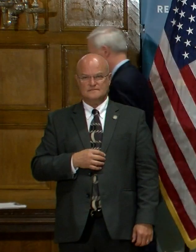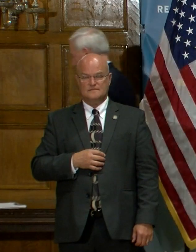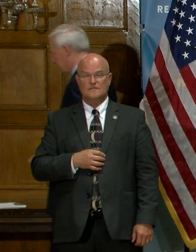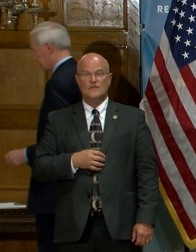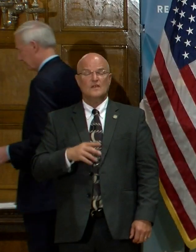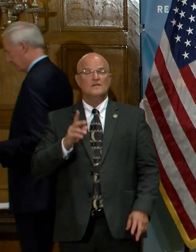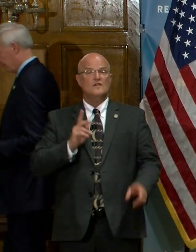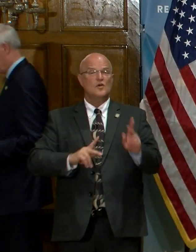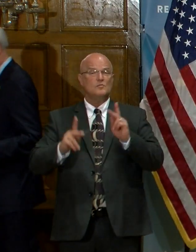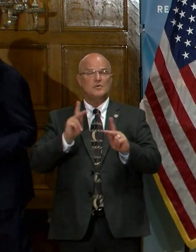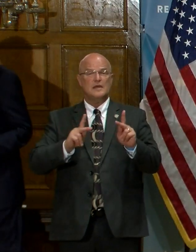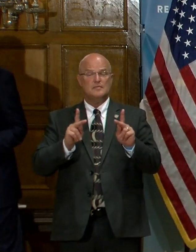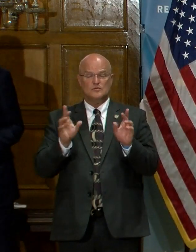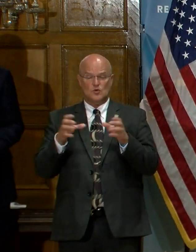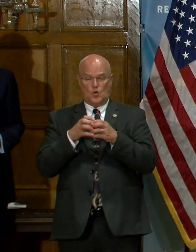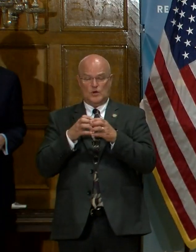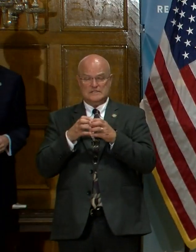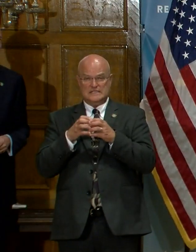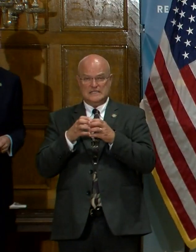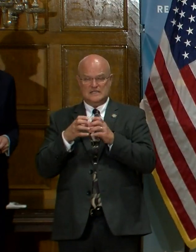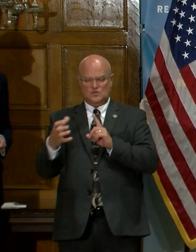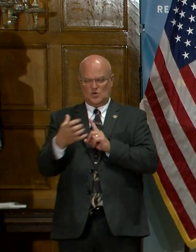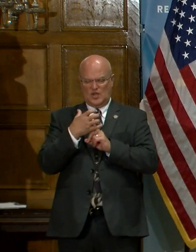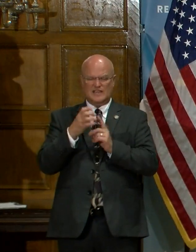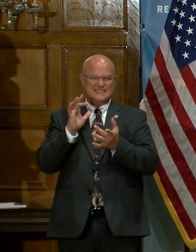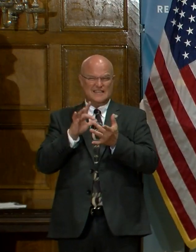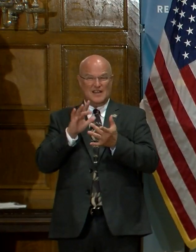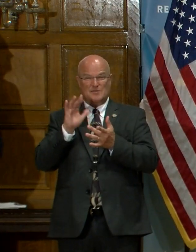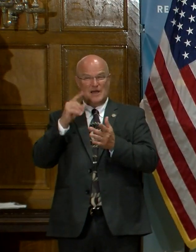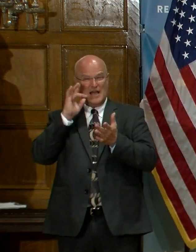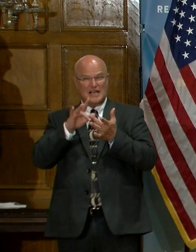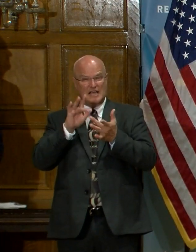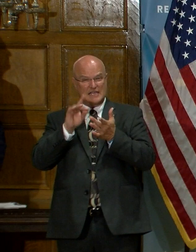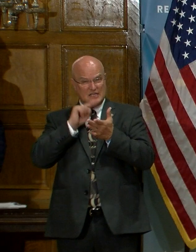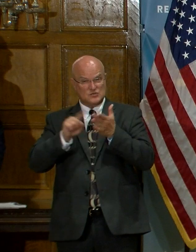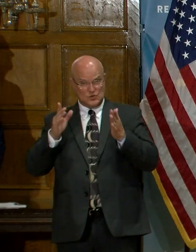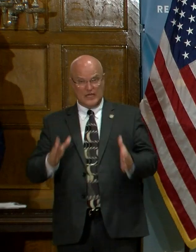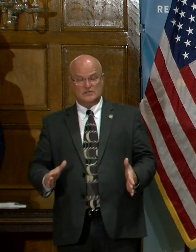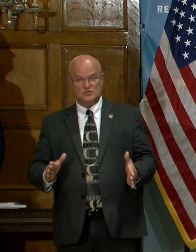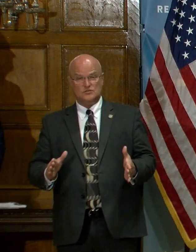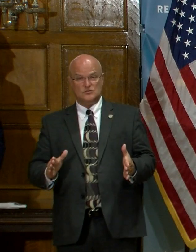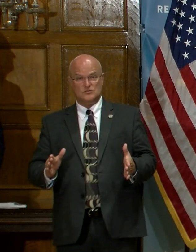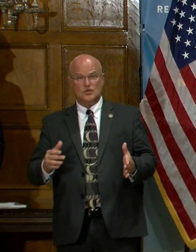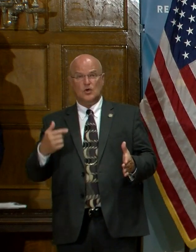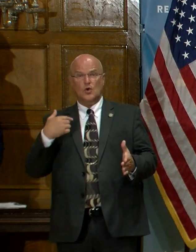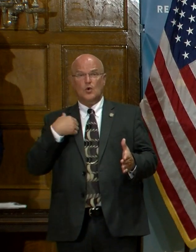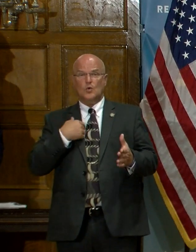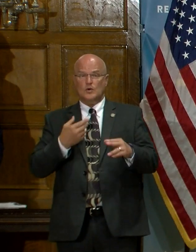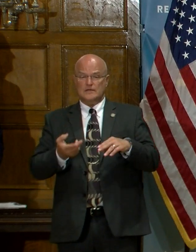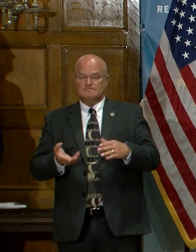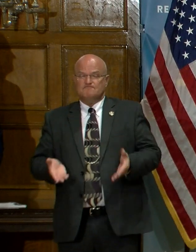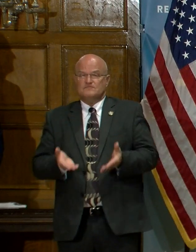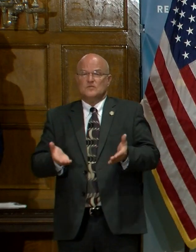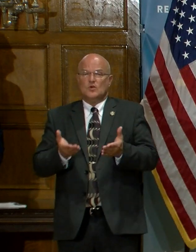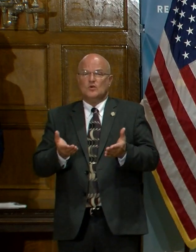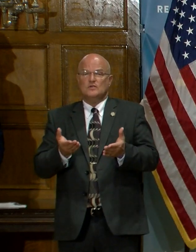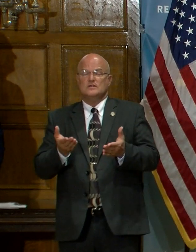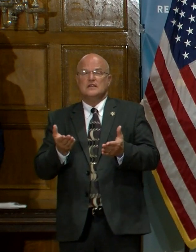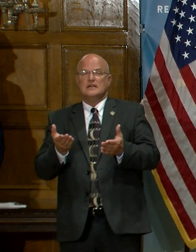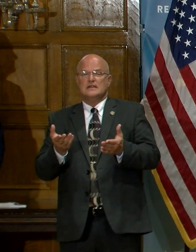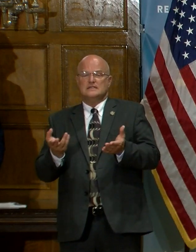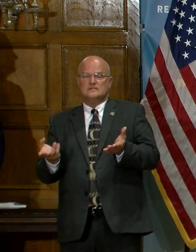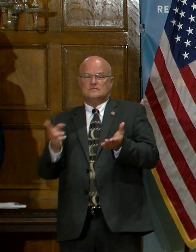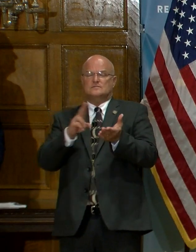For those who are in quarantine who are contacted by our contact tracers, we encourage them to enroll in a